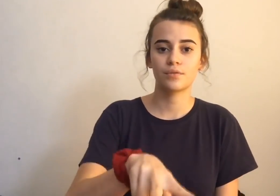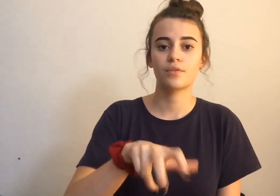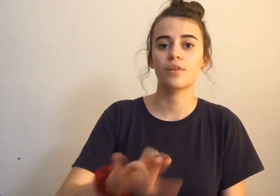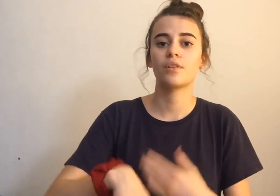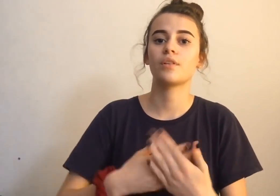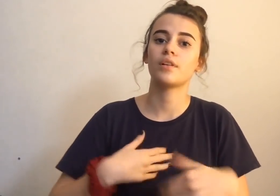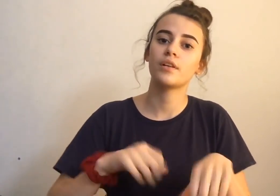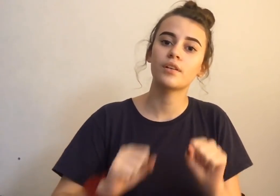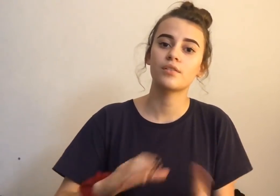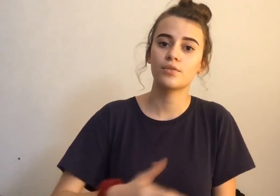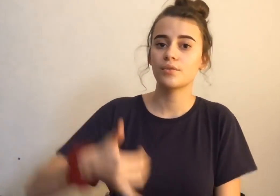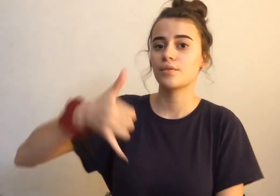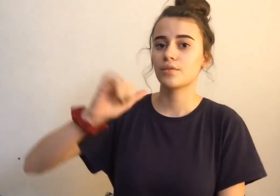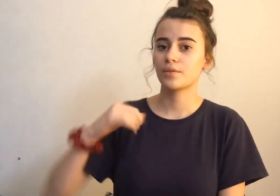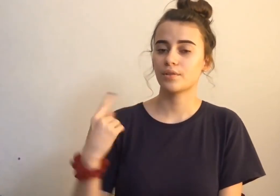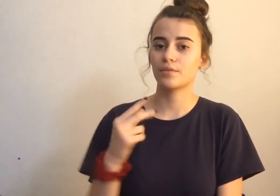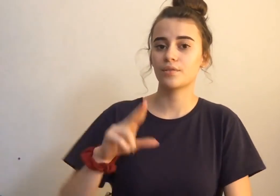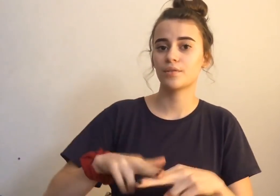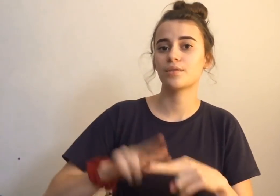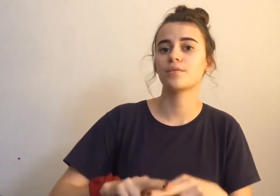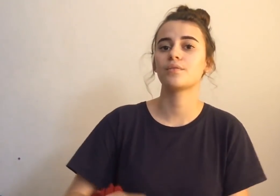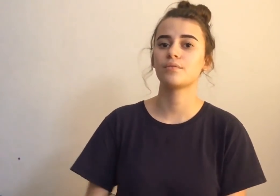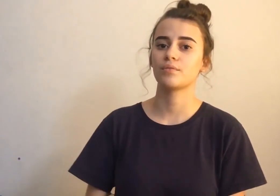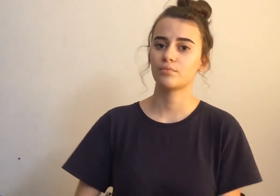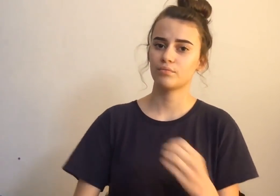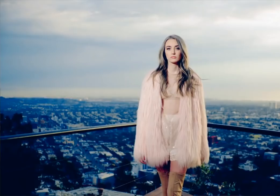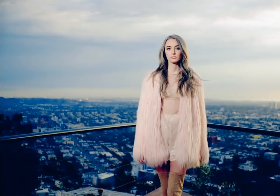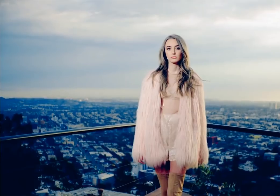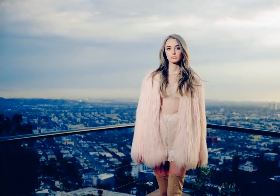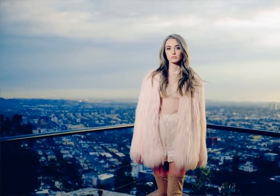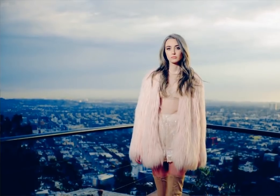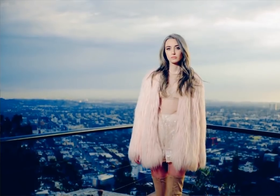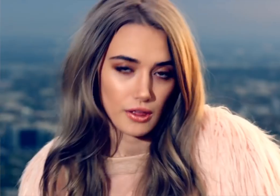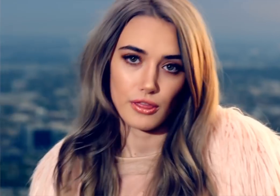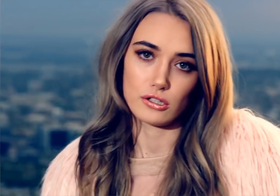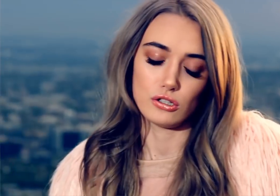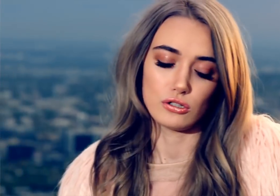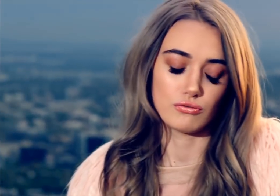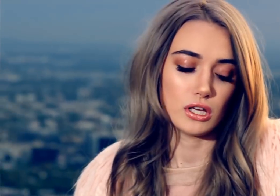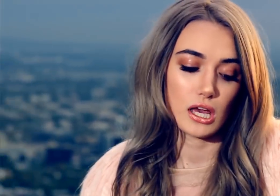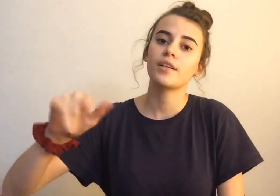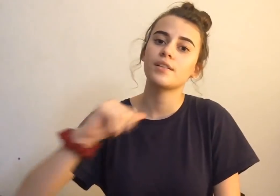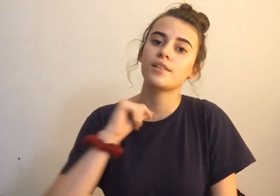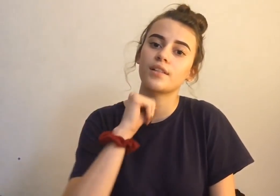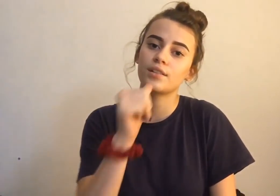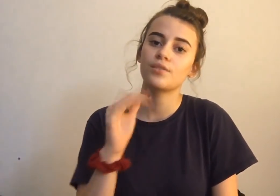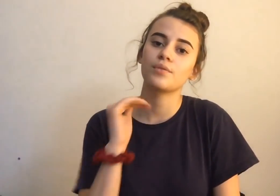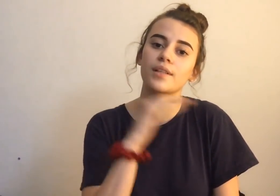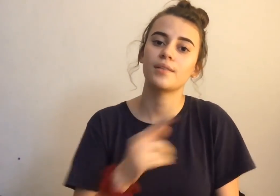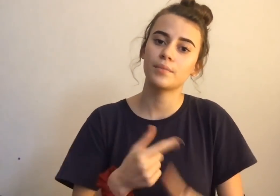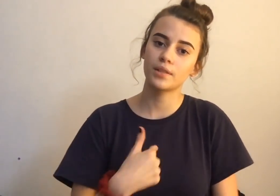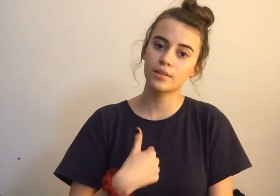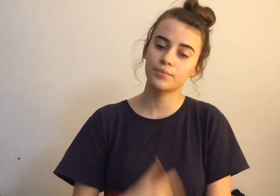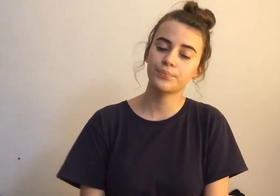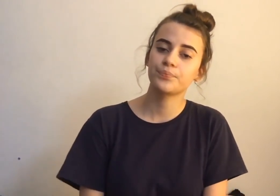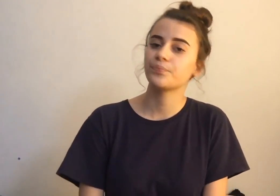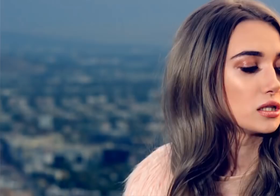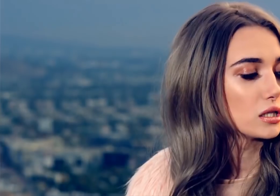do is fill up my cup and sit here alone, hoping no one disrupts. That's just reality, I don't like me.